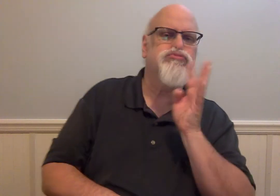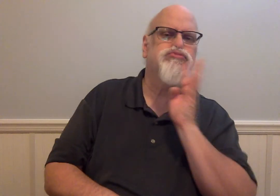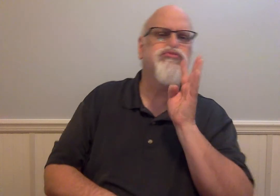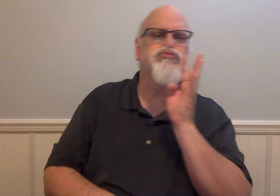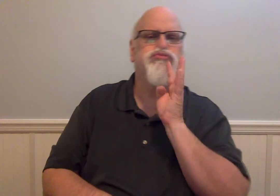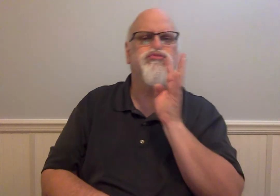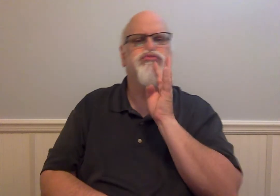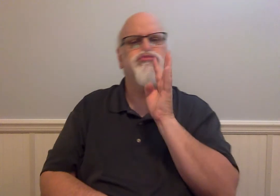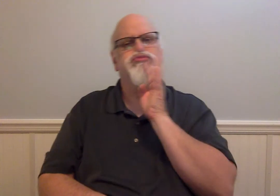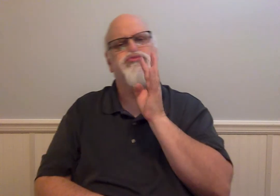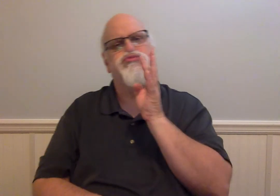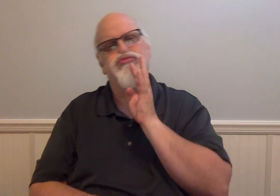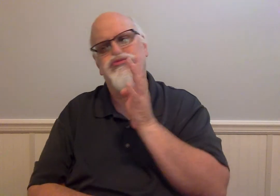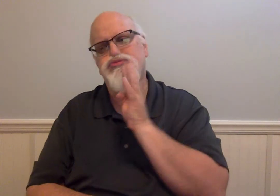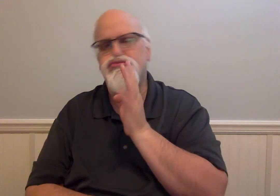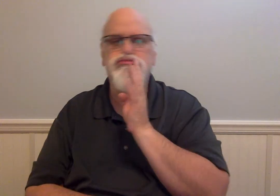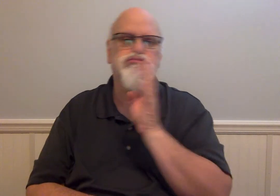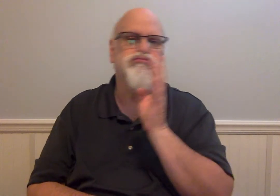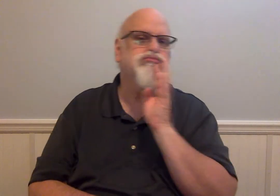To talk, it moves multiple times, you're